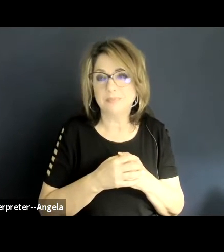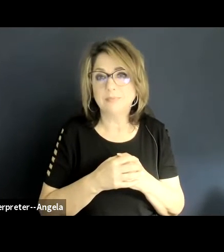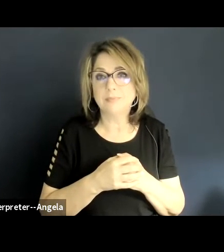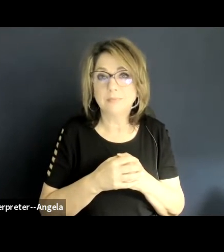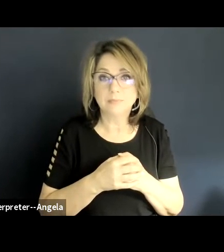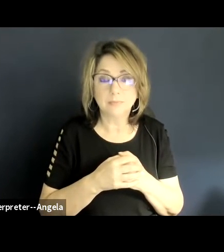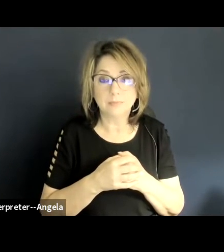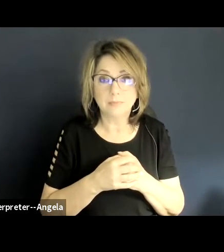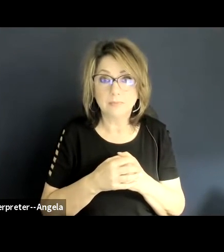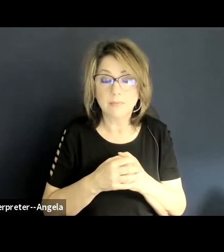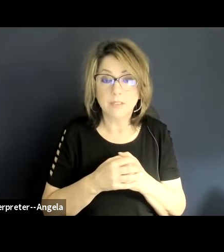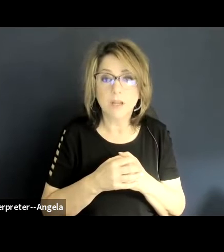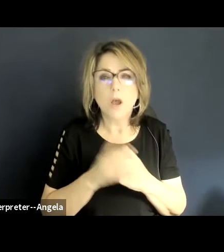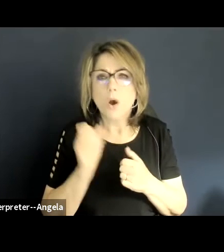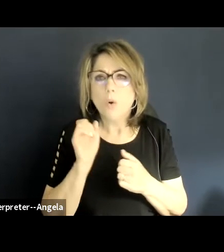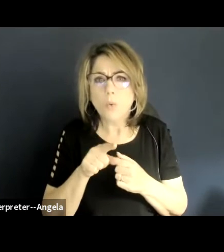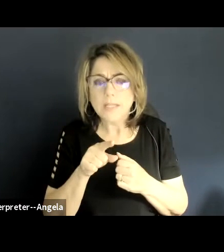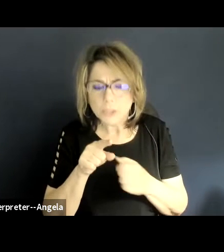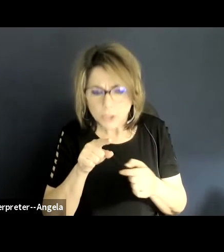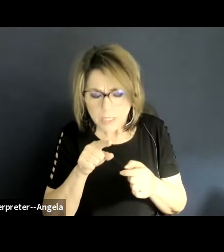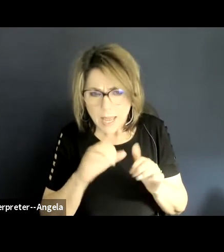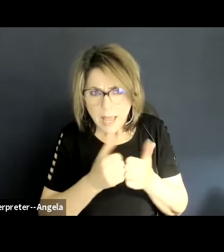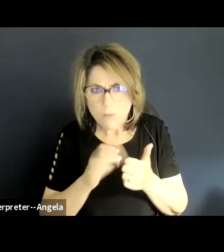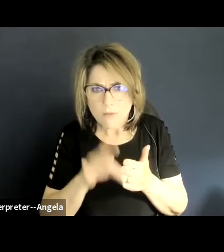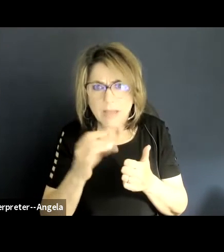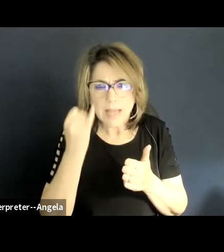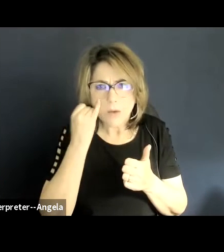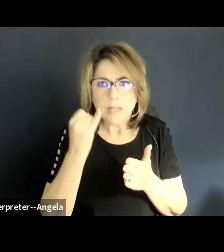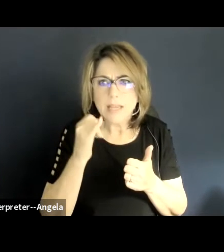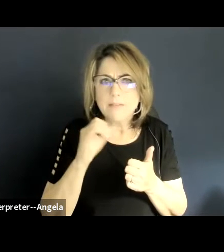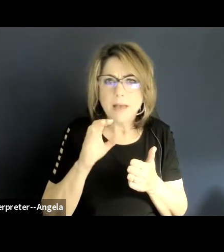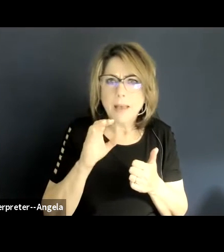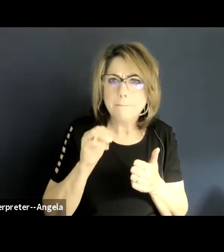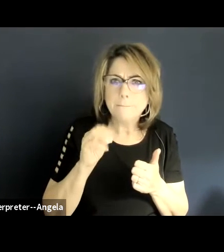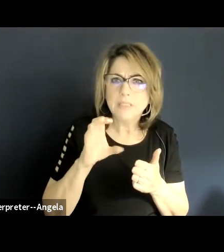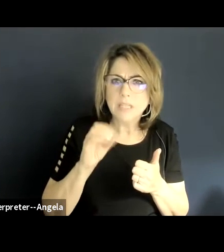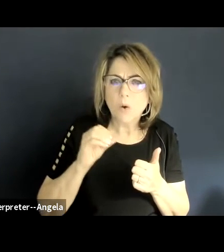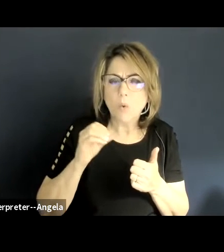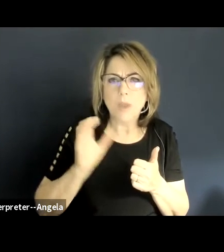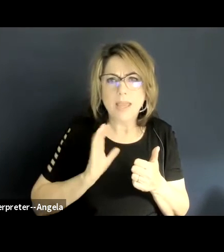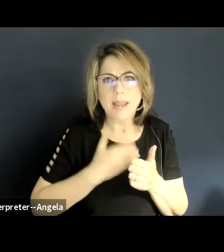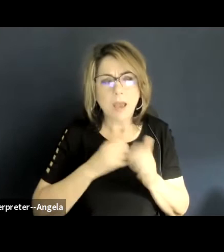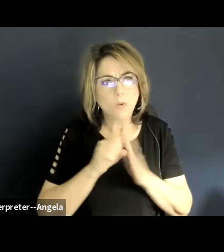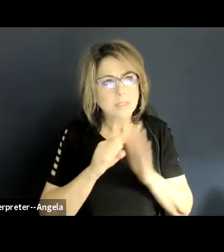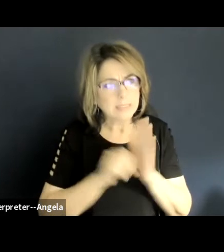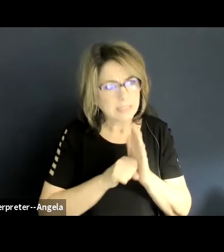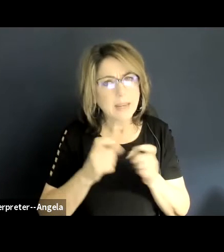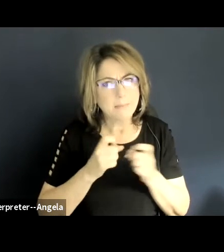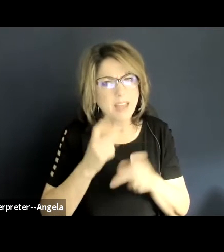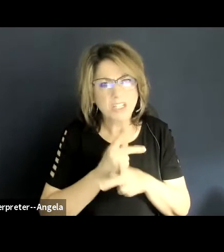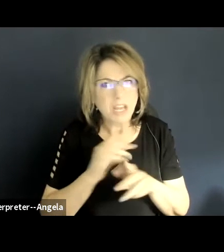There is a question on how can we find out if there is managed care in our state. You